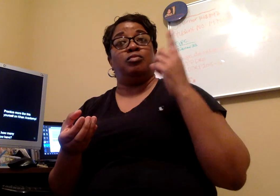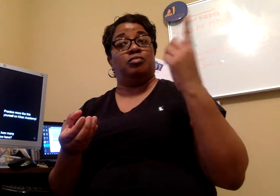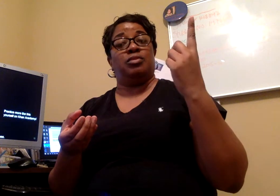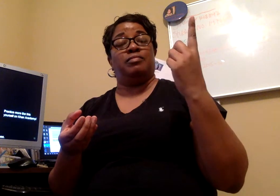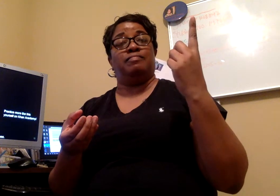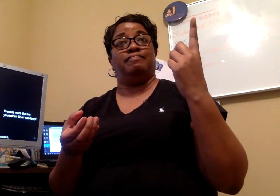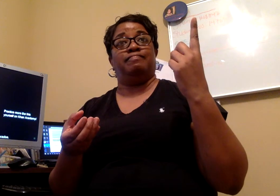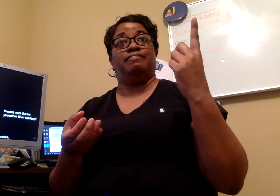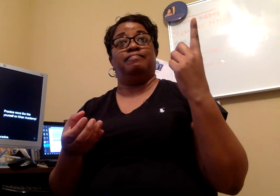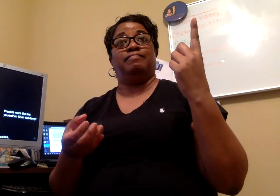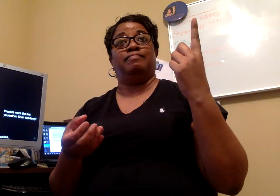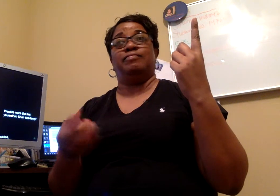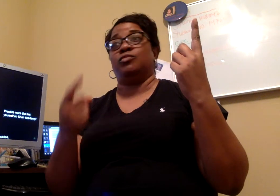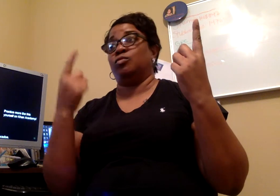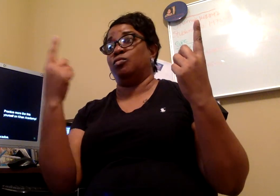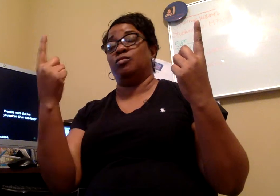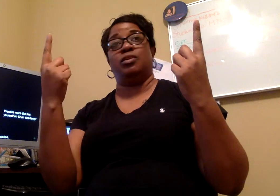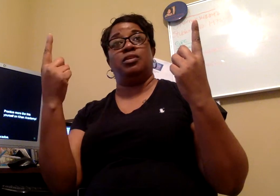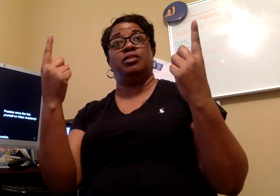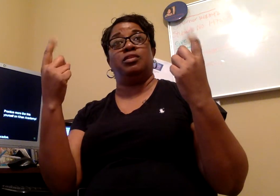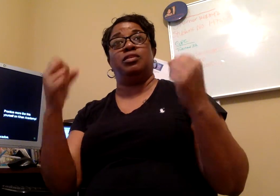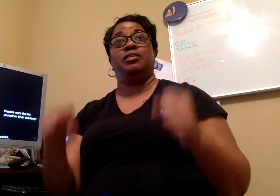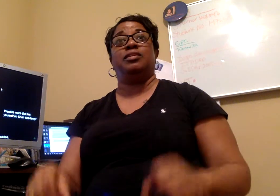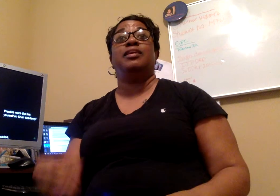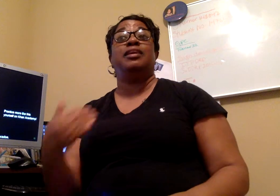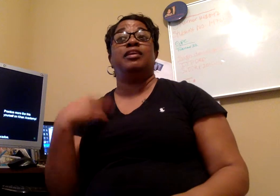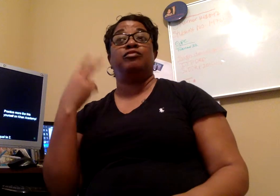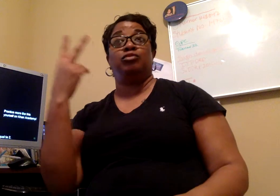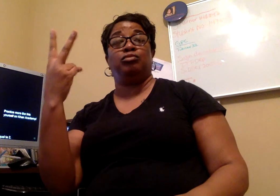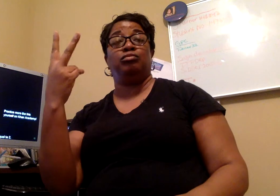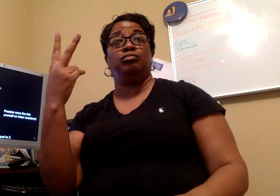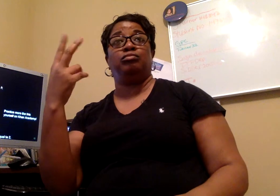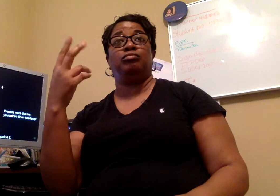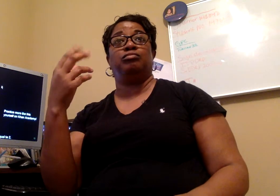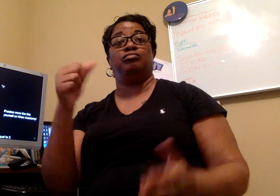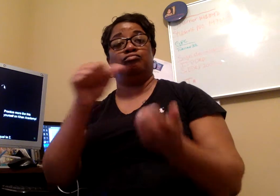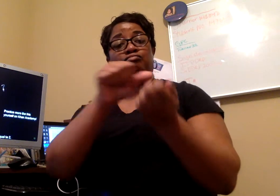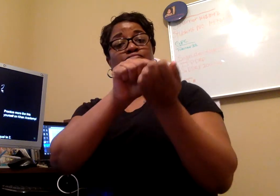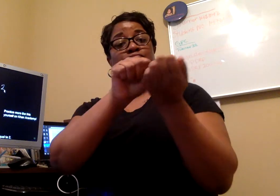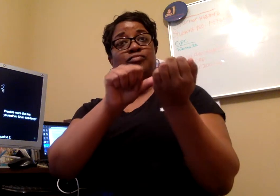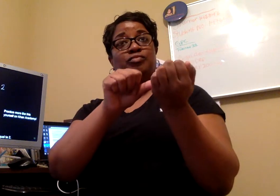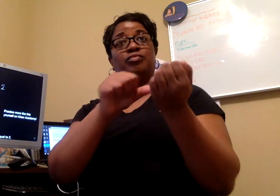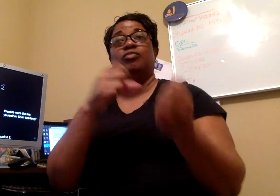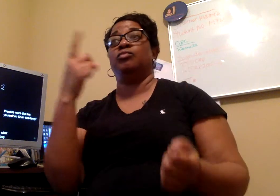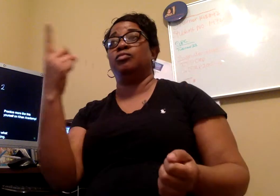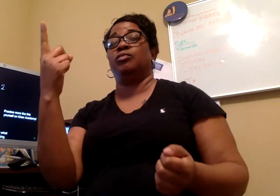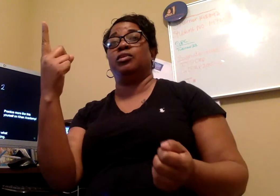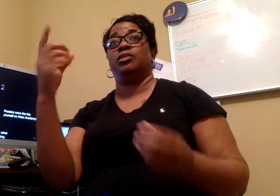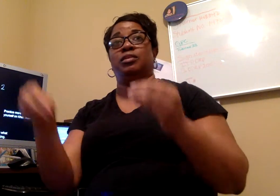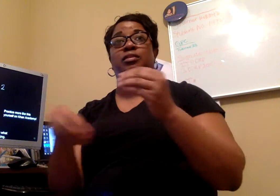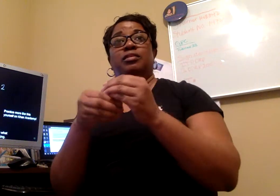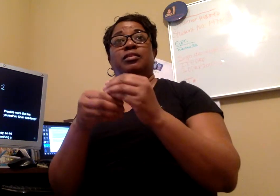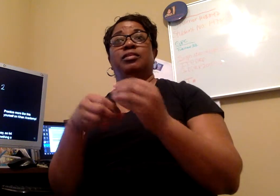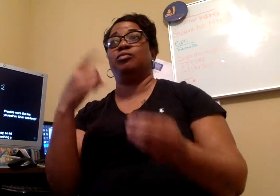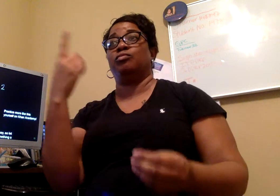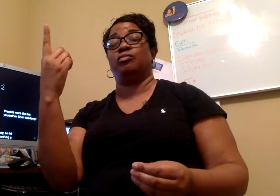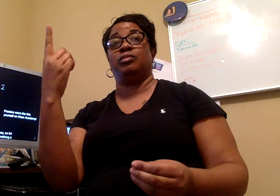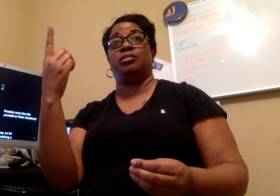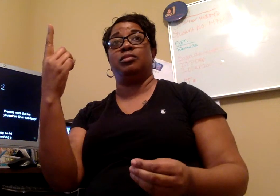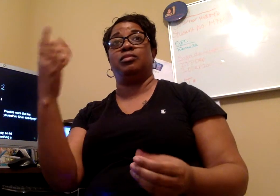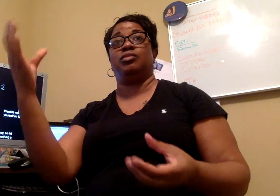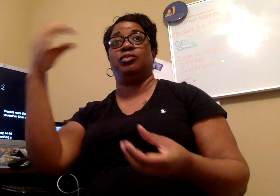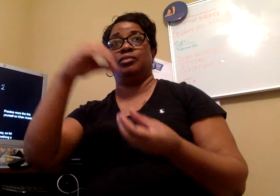now have? Well, let's see, I have 1, 2 avocados. So 1 plus 1 is equal to 2. Now, I know what you're thinking. That